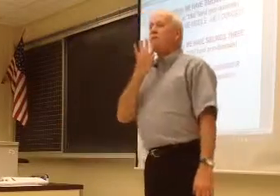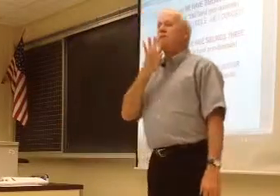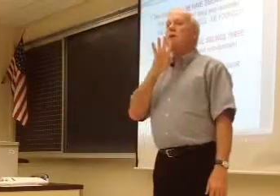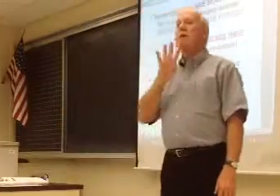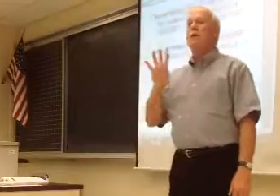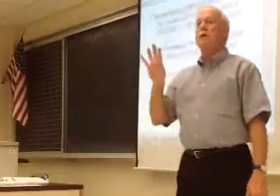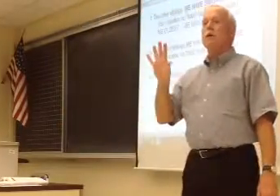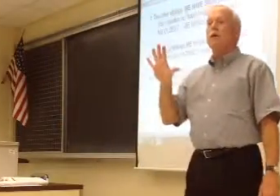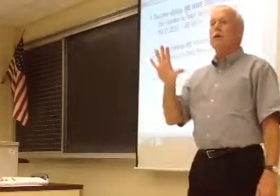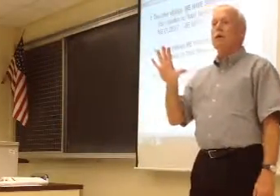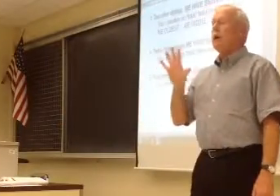it's